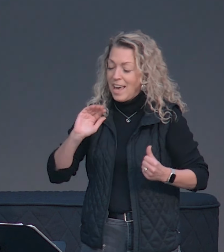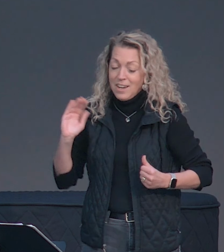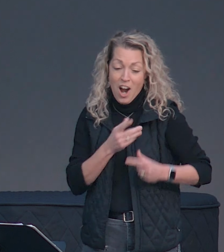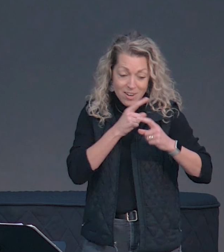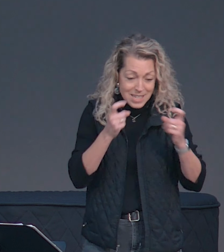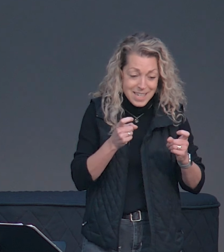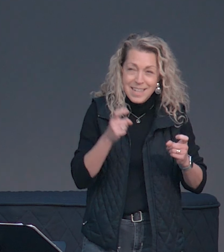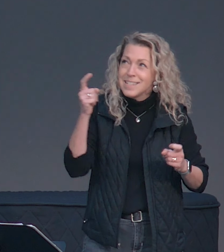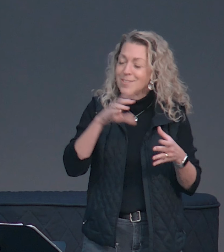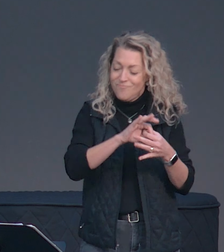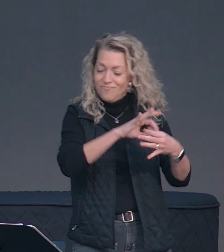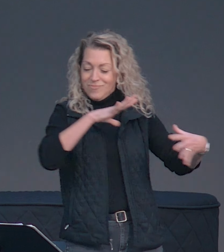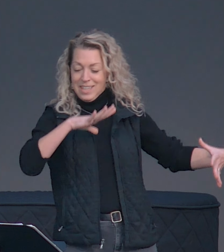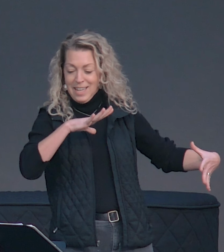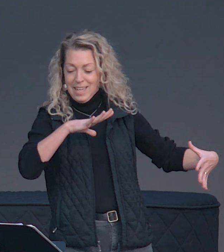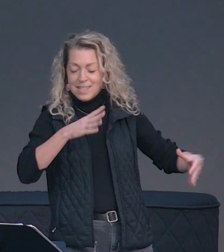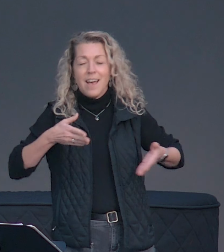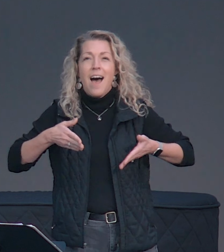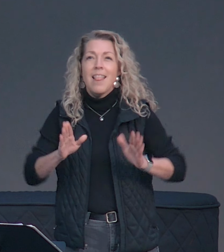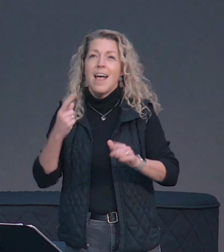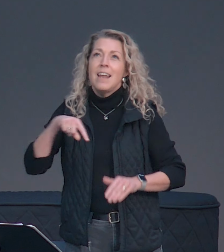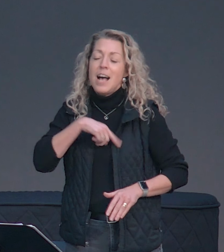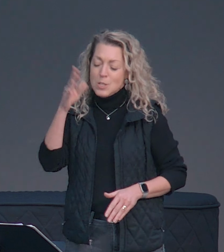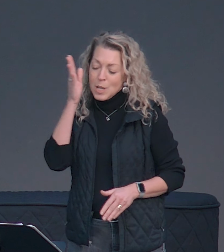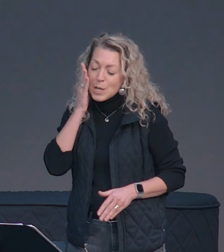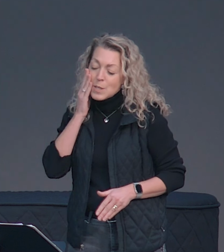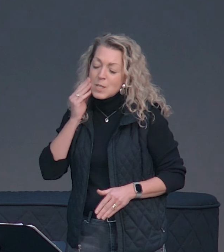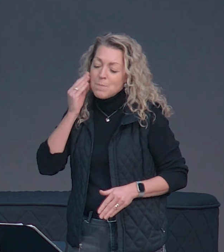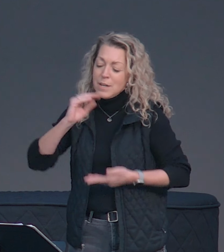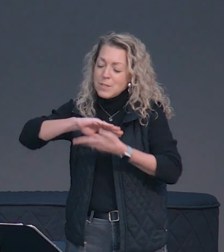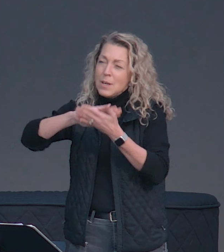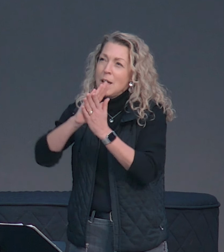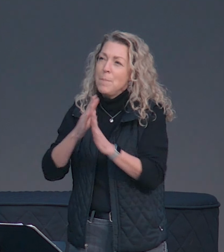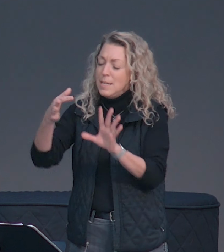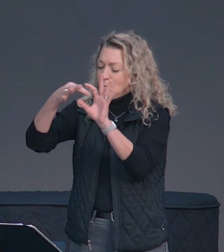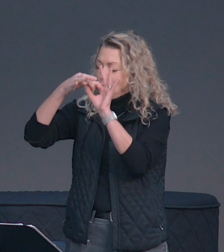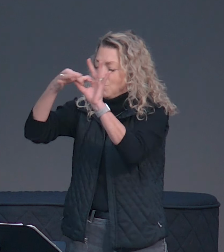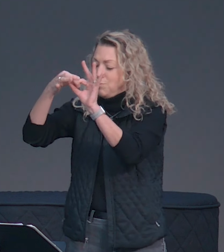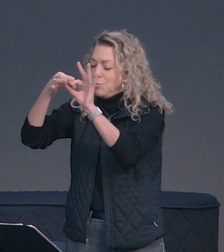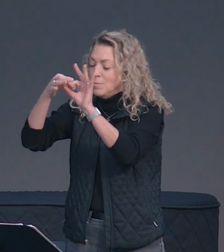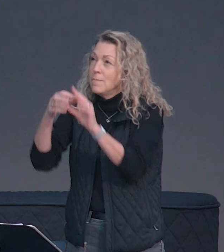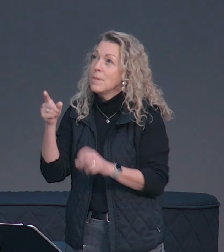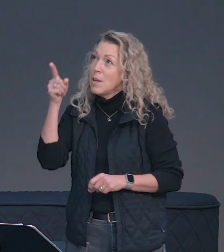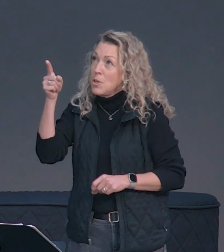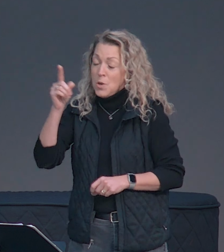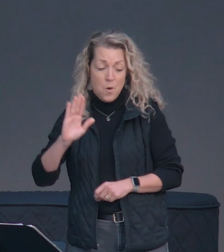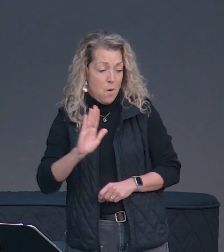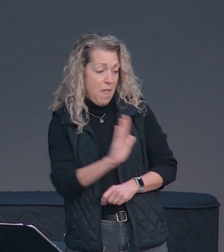exalted.